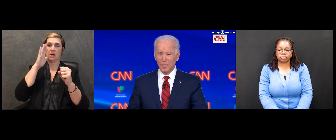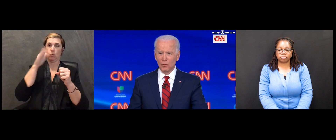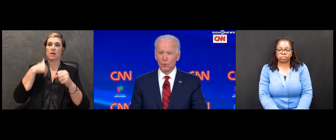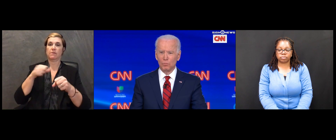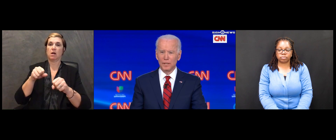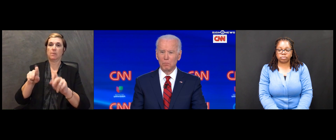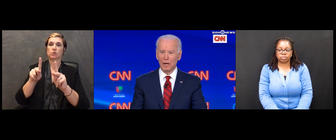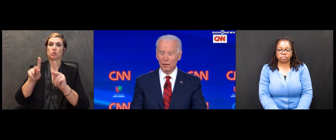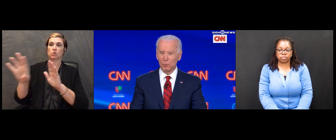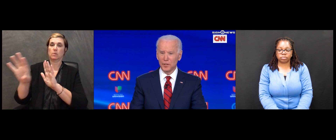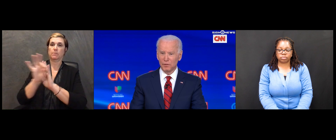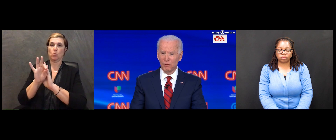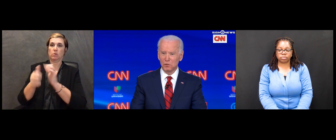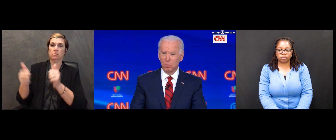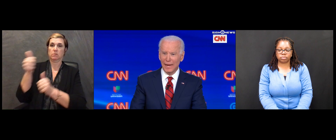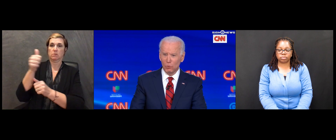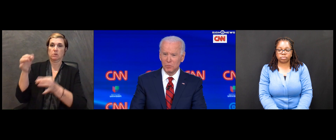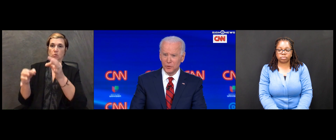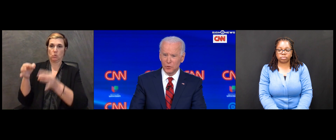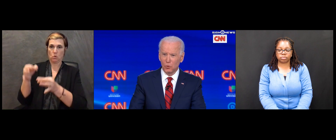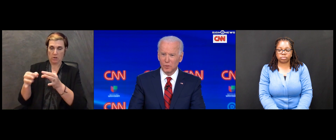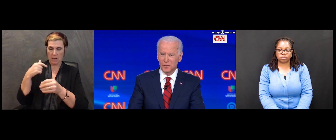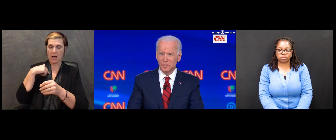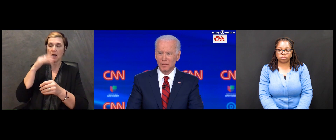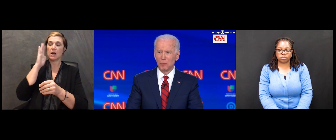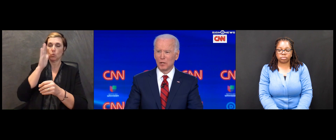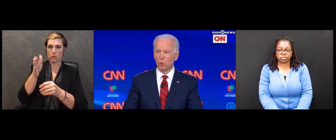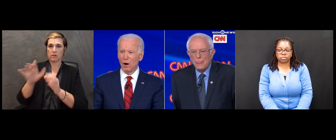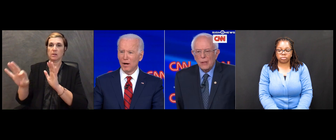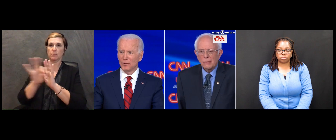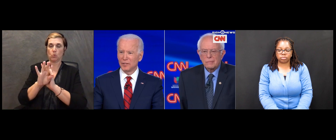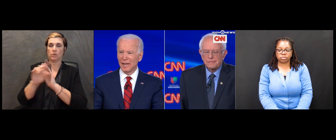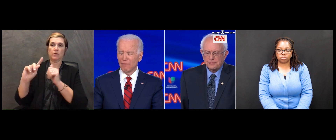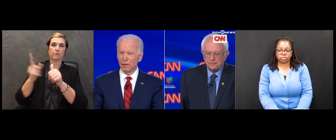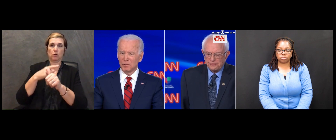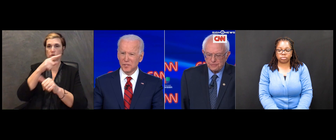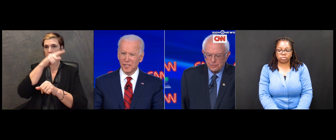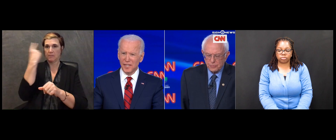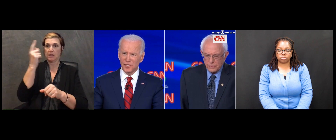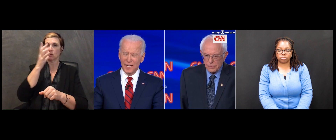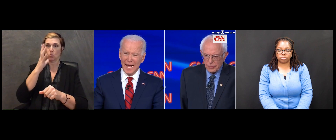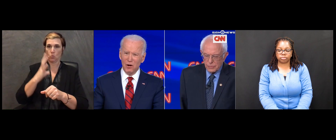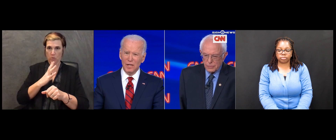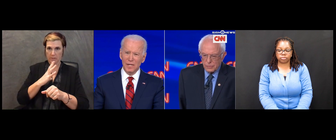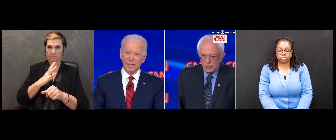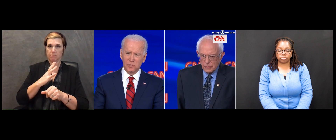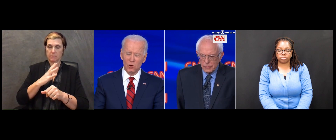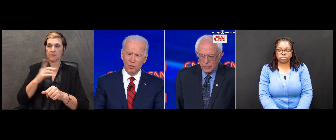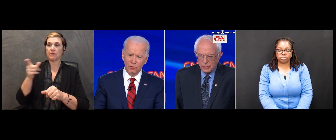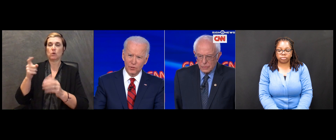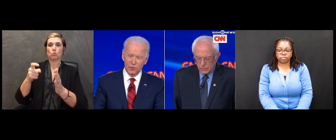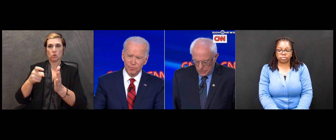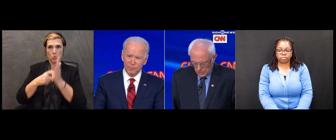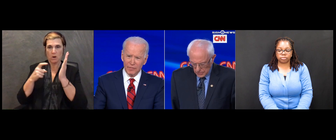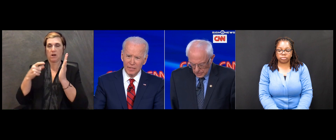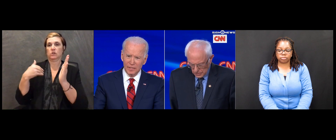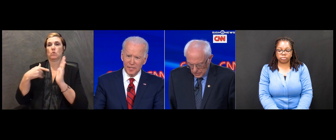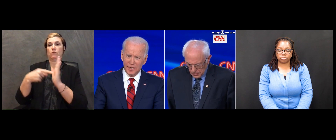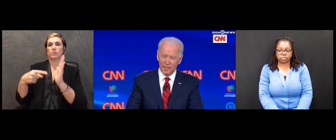courts, I'll appoint the first black woman to the courts. It's required that they have representation now. It's long